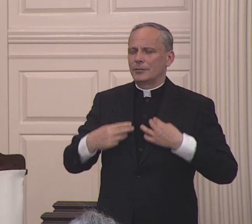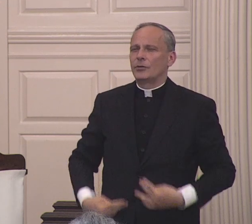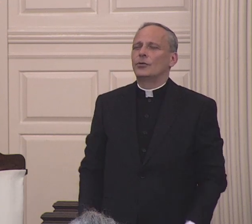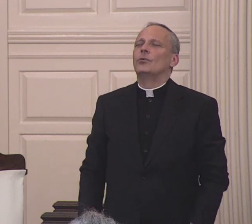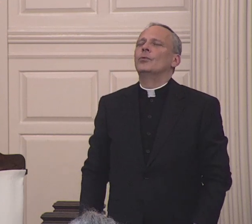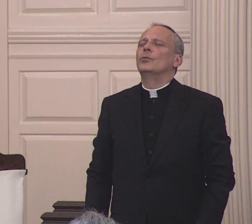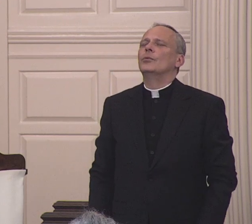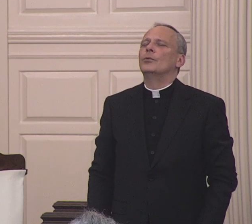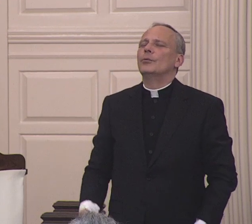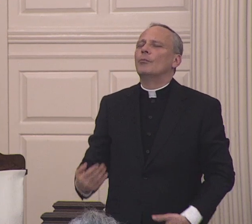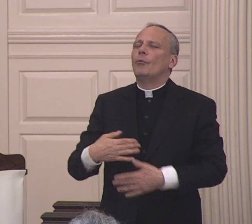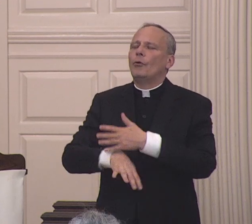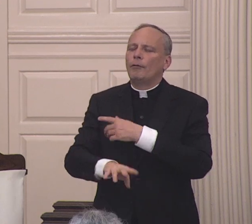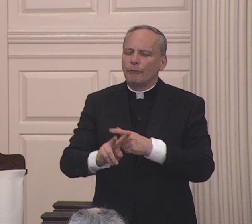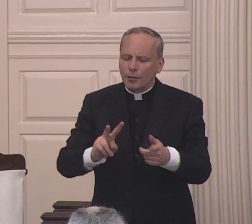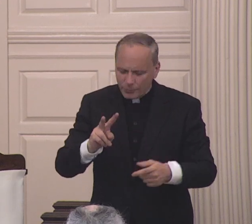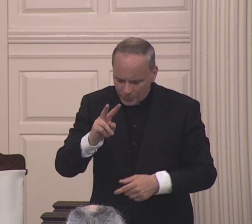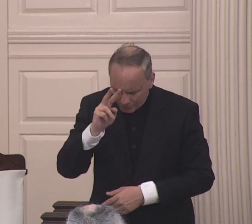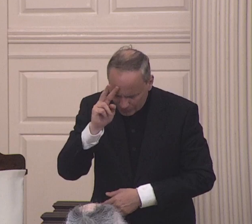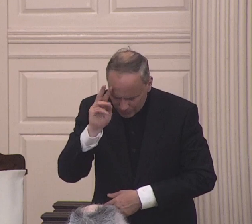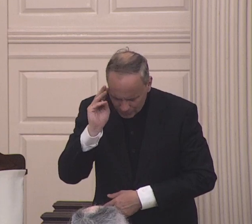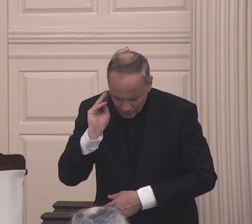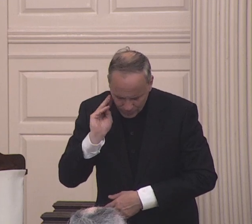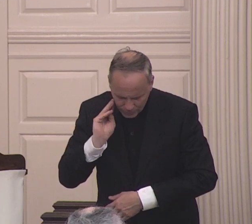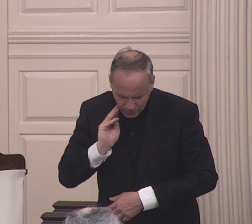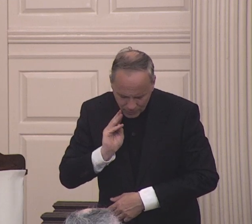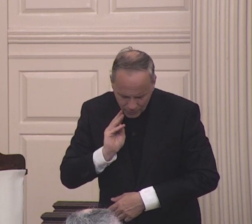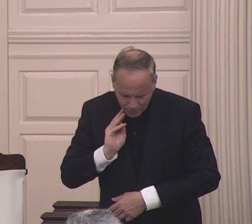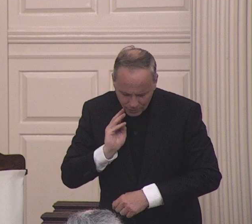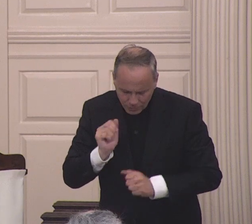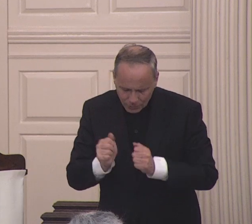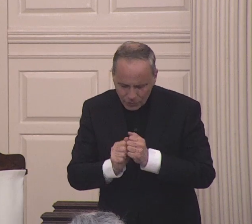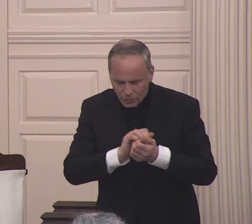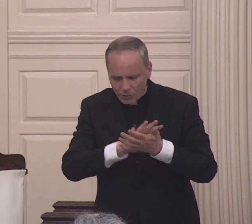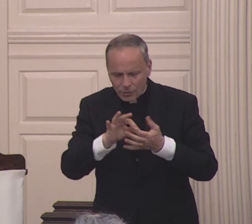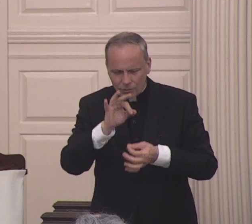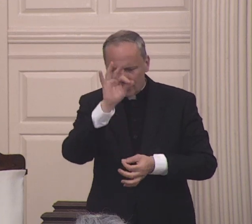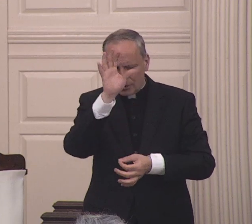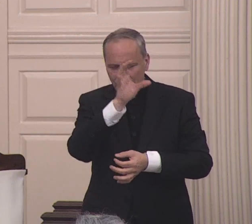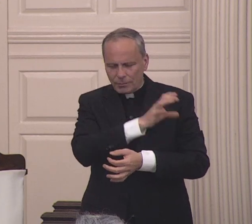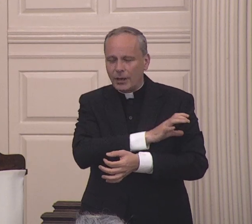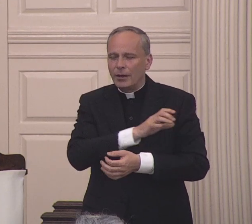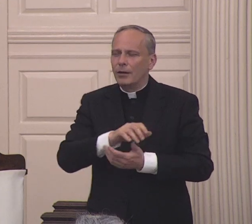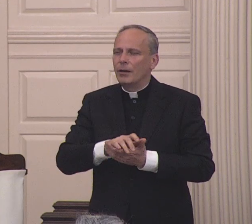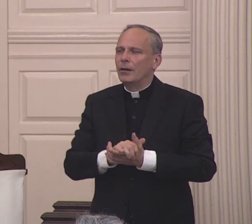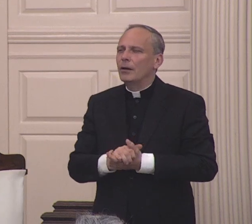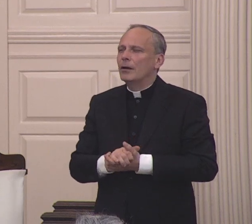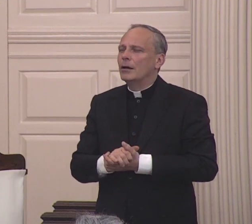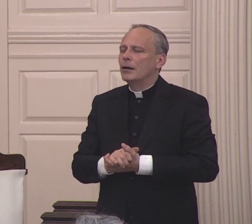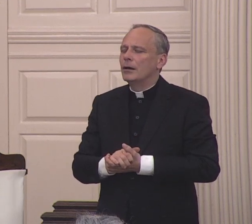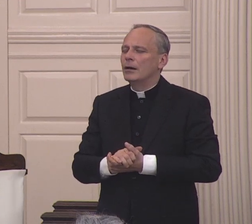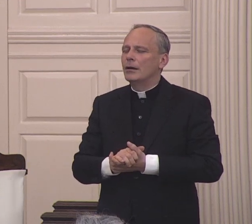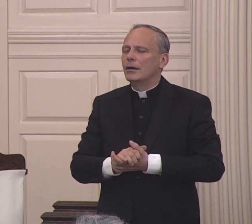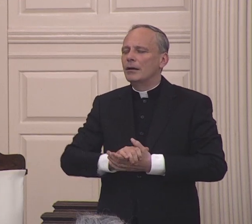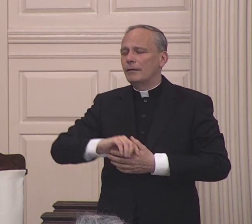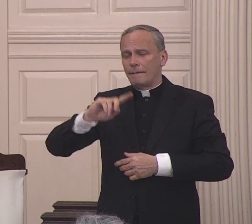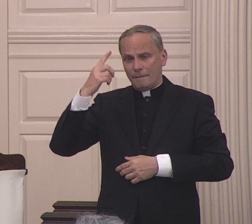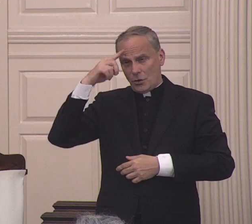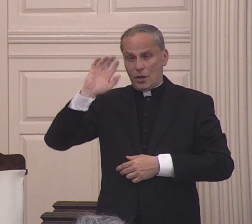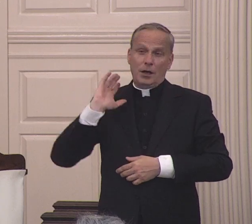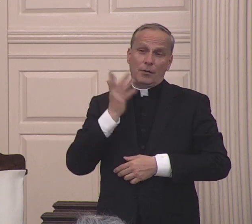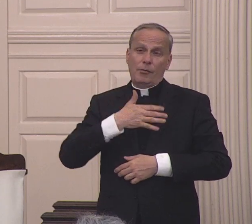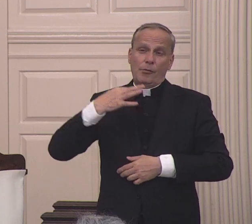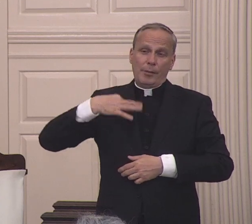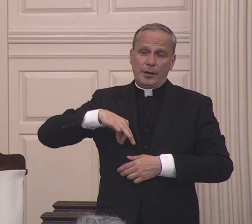He came down from heaven, and by the Holy Spirit was incarnate of the Virgin Mary and became man. For our sake